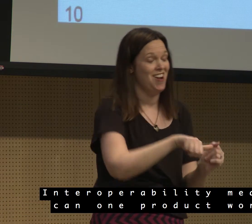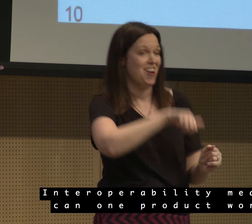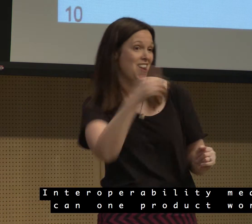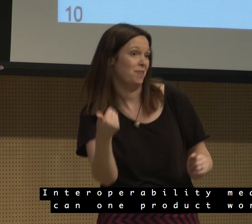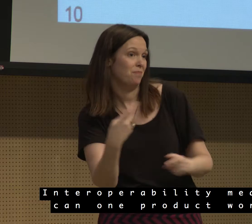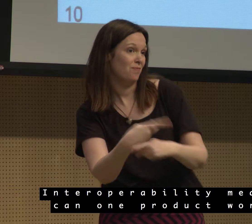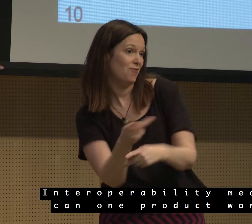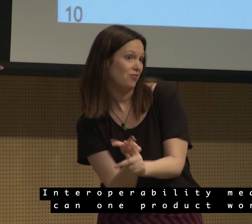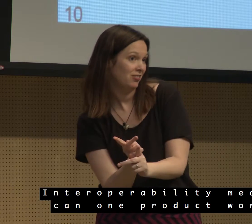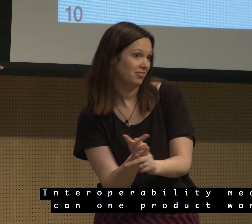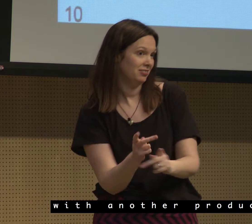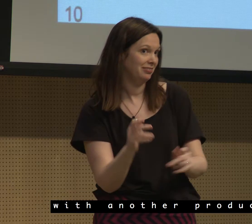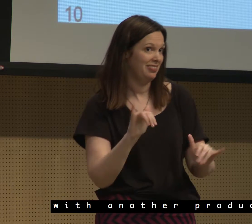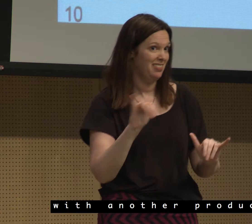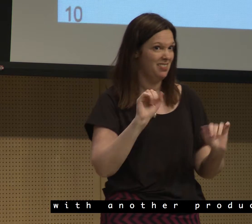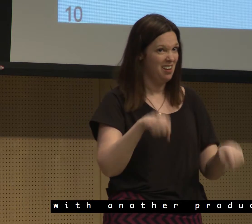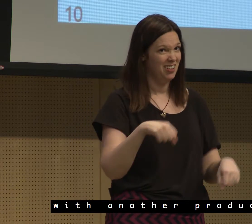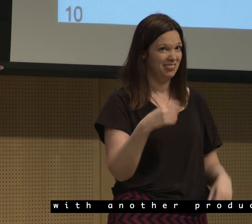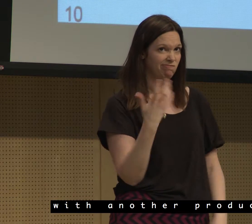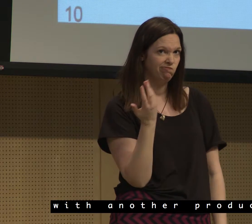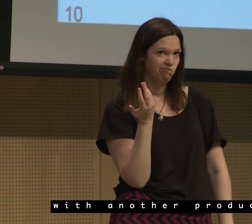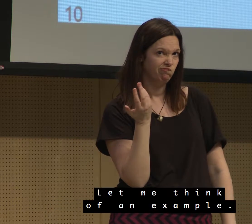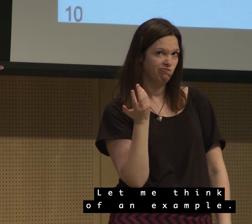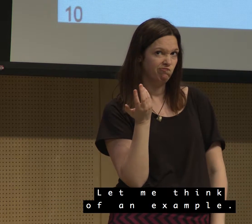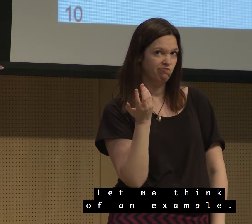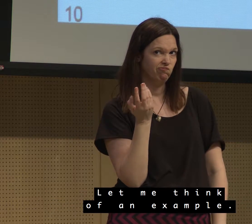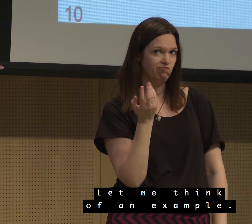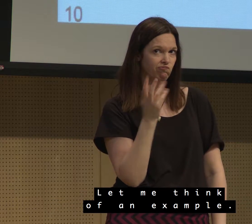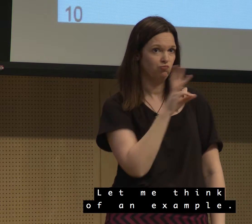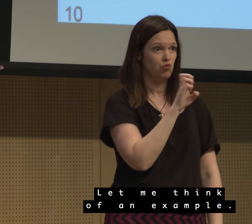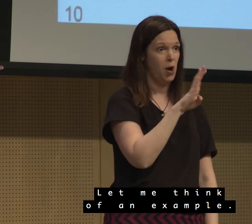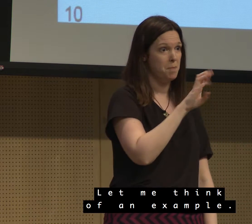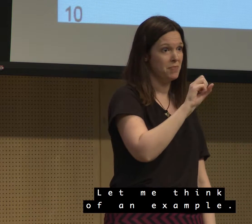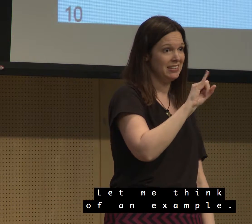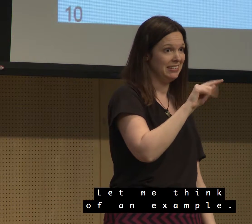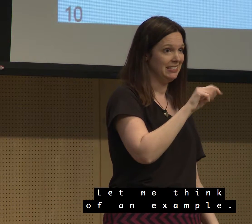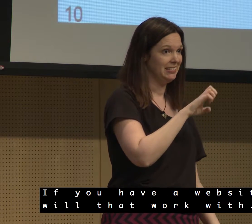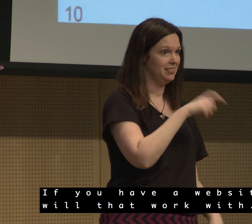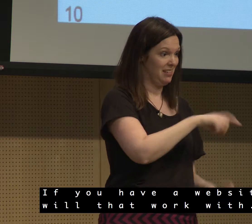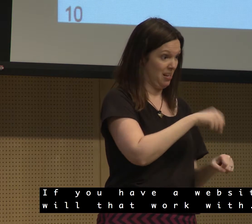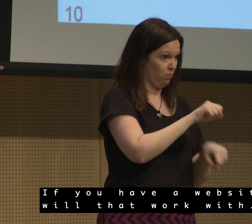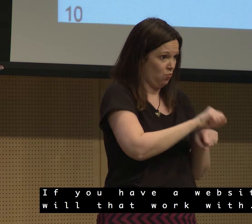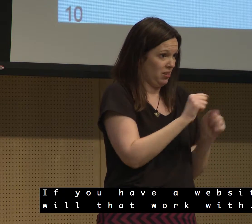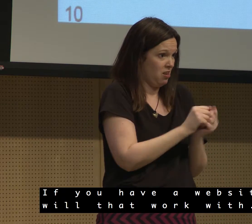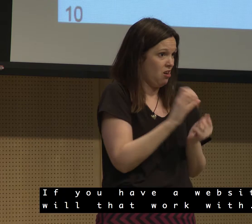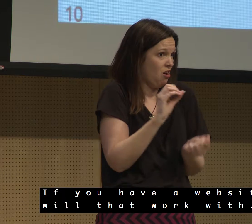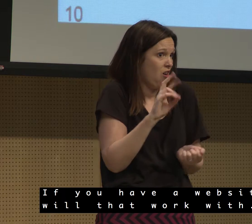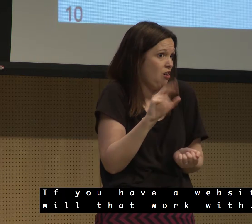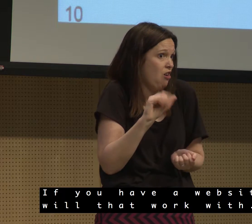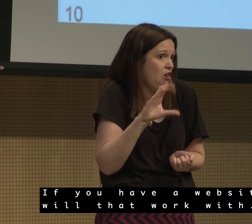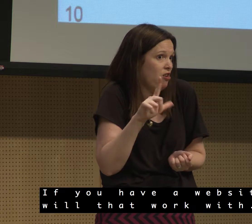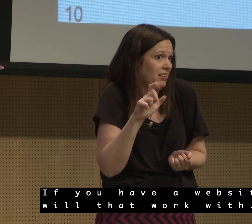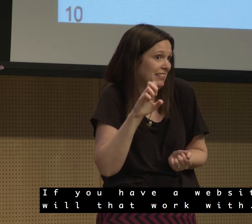Interoperability means, can one product work with another product? Let me think of an example. If you have a website, will that work